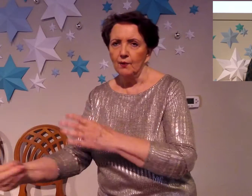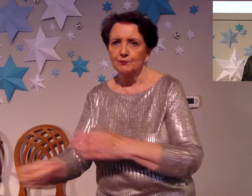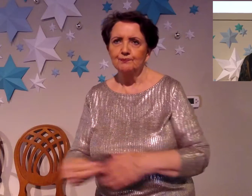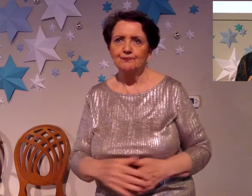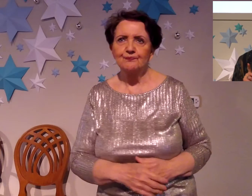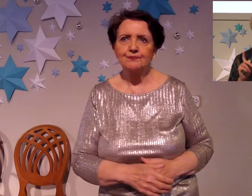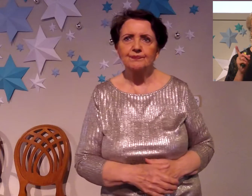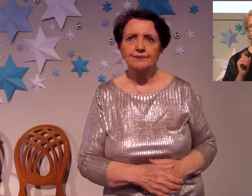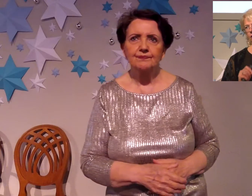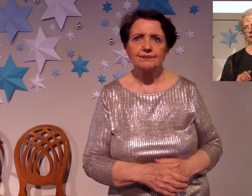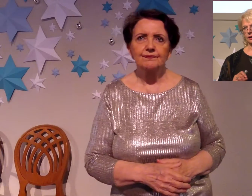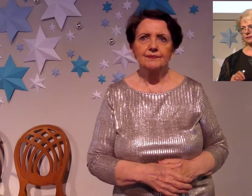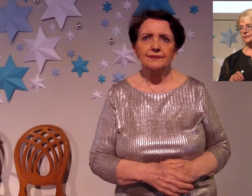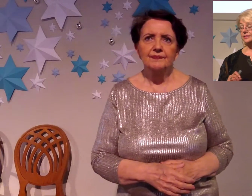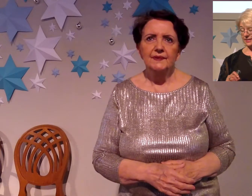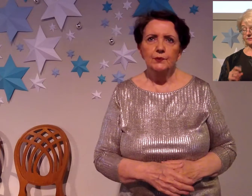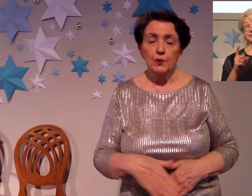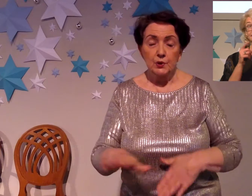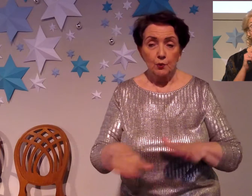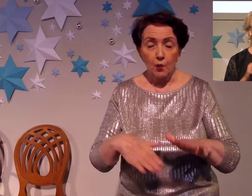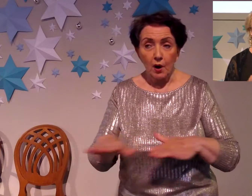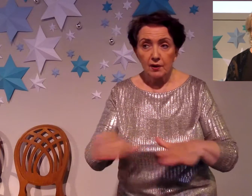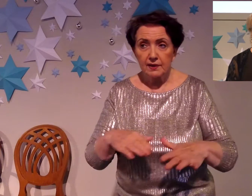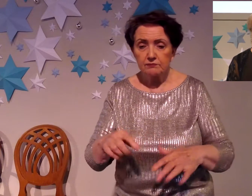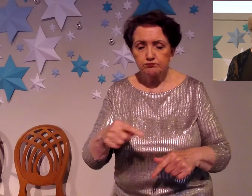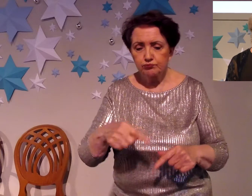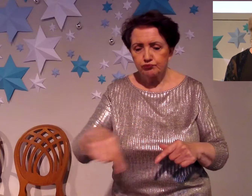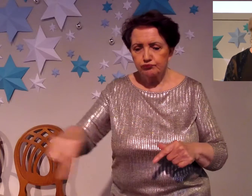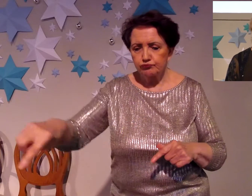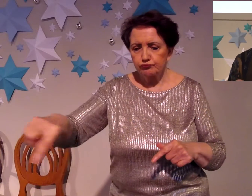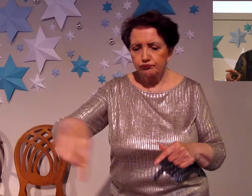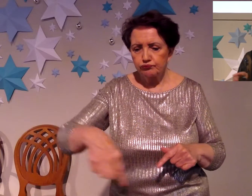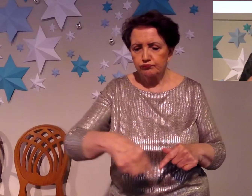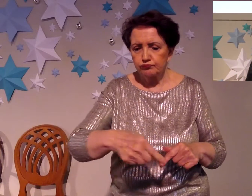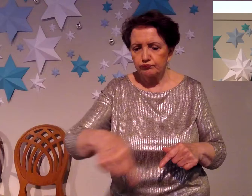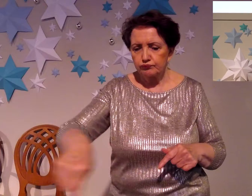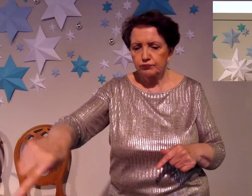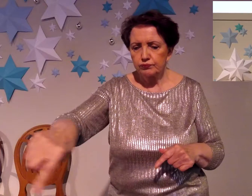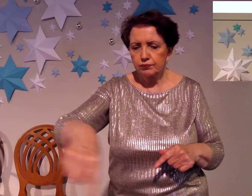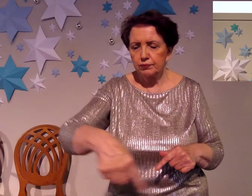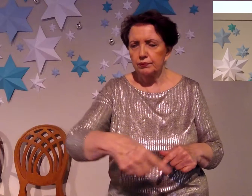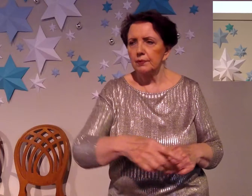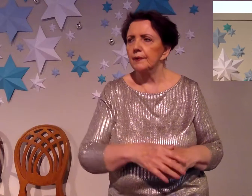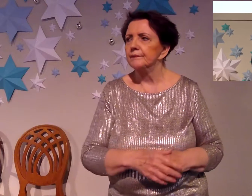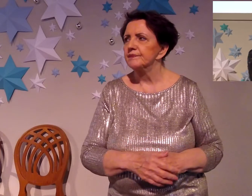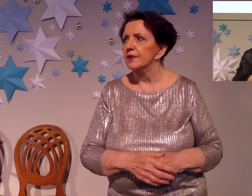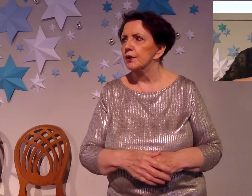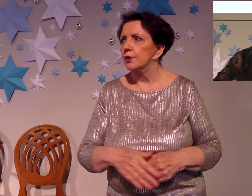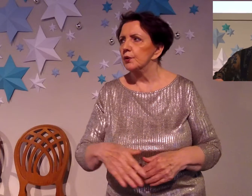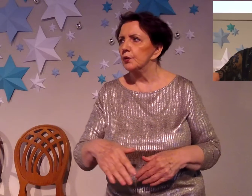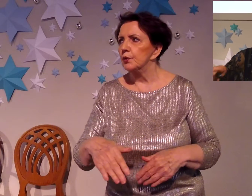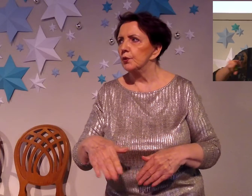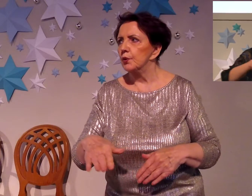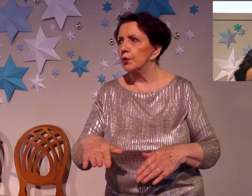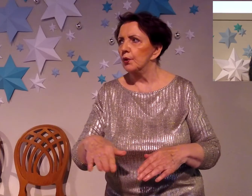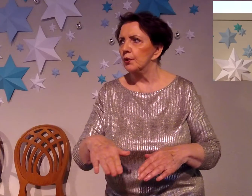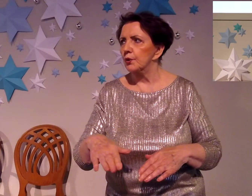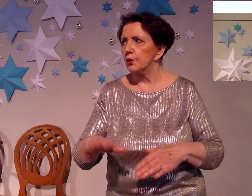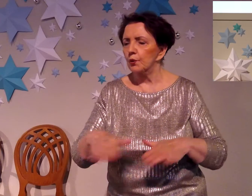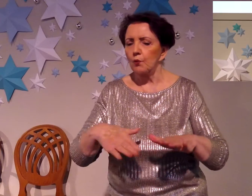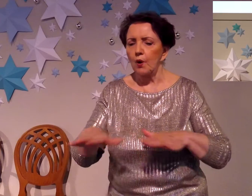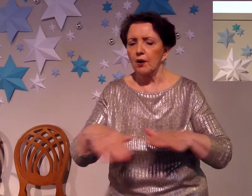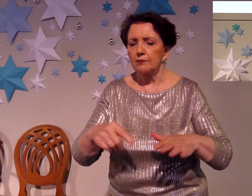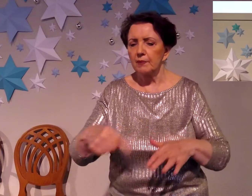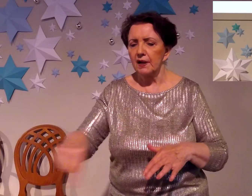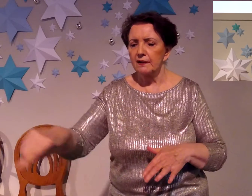the labyrinth, as you walk it, this Seven Circuit labyrinth, is that as you walk it, you walk back and forth, and then all of a